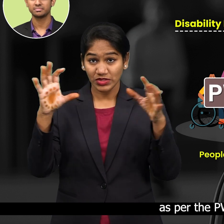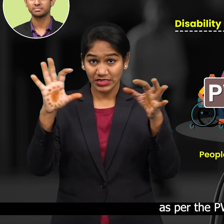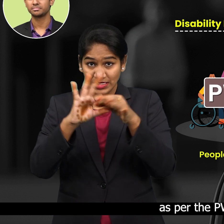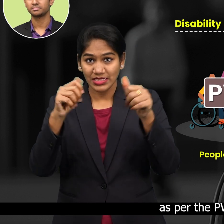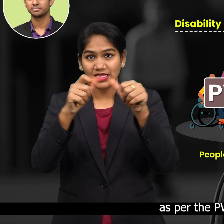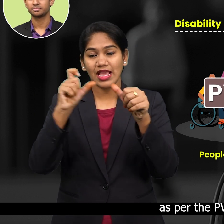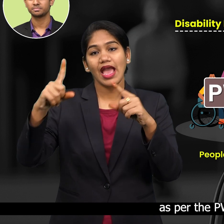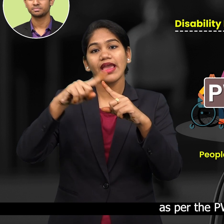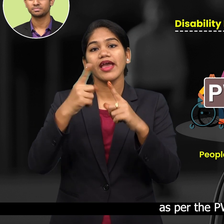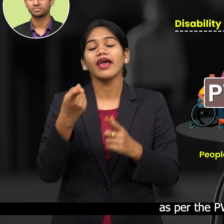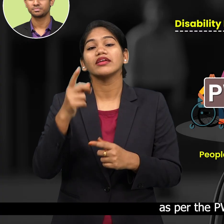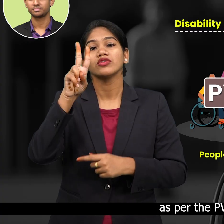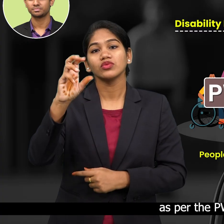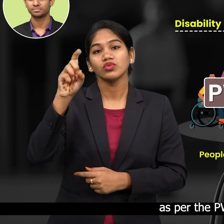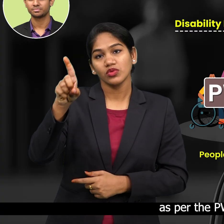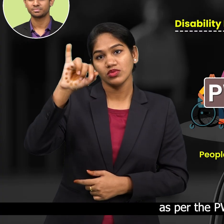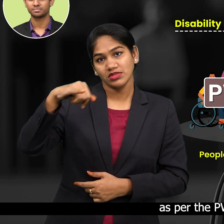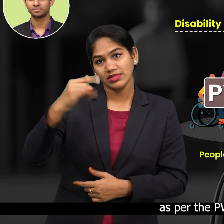2016.